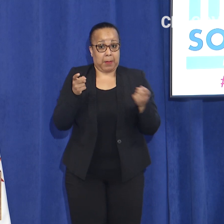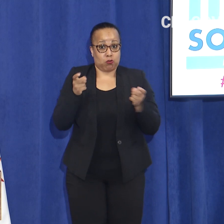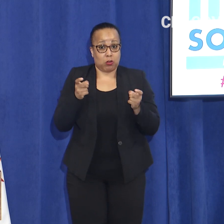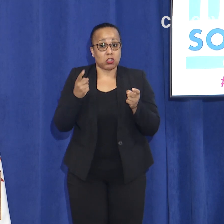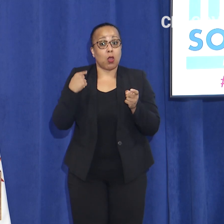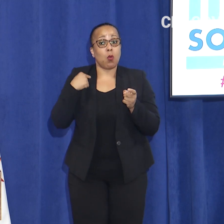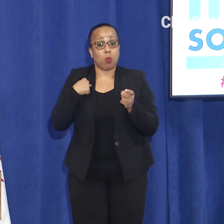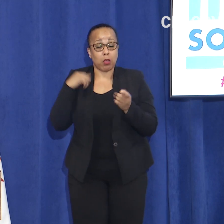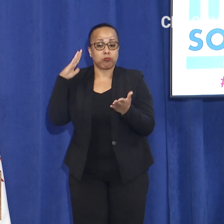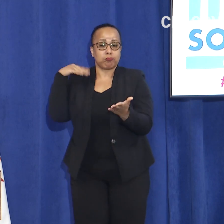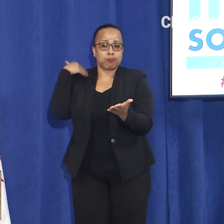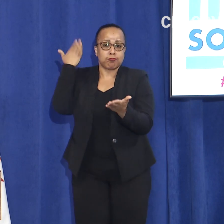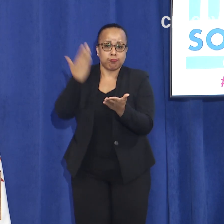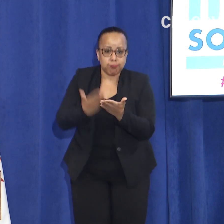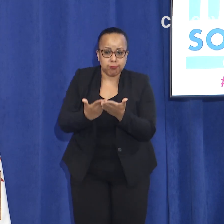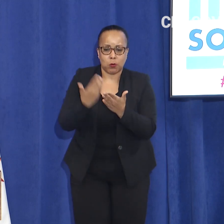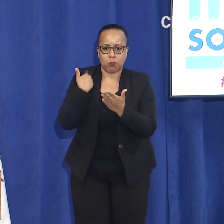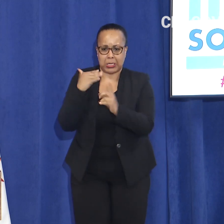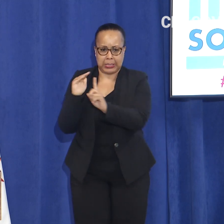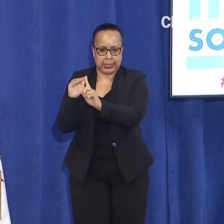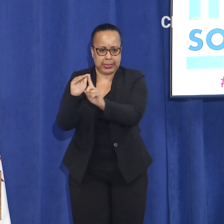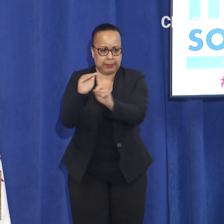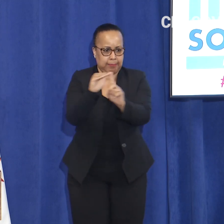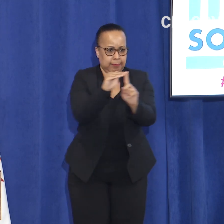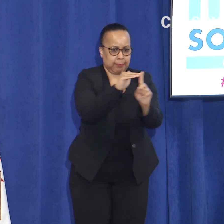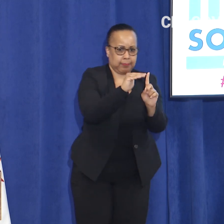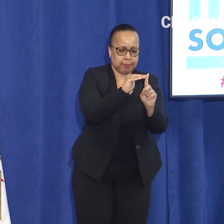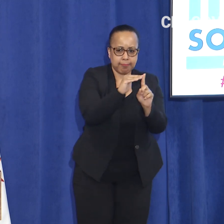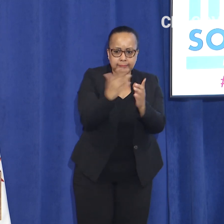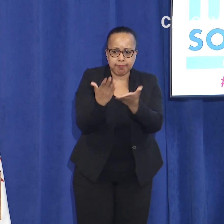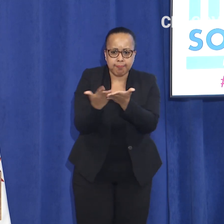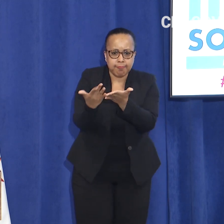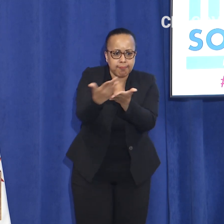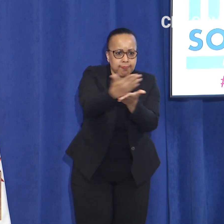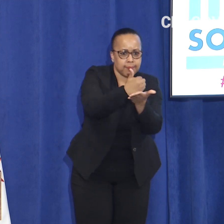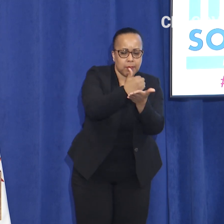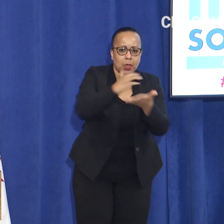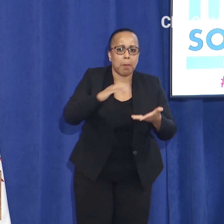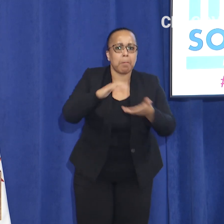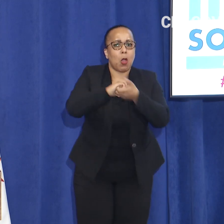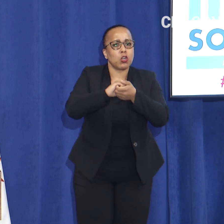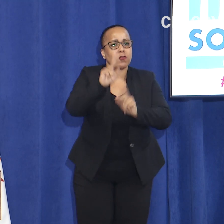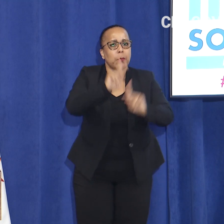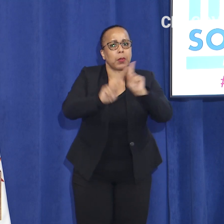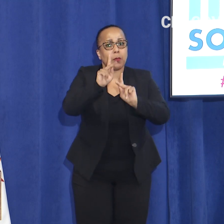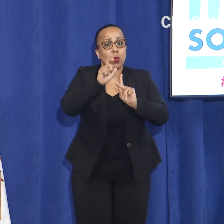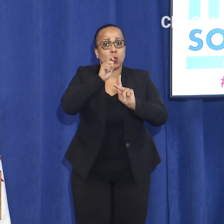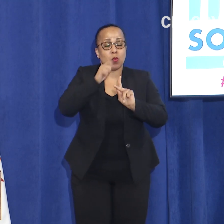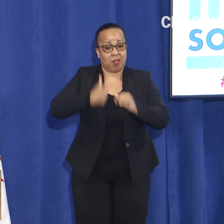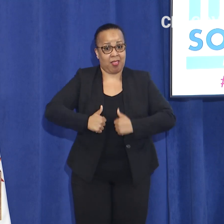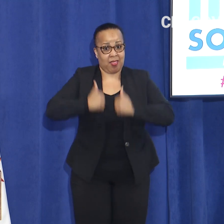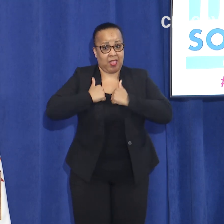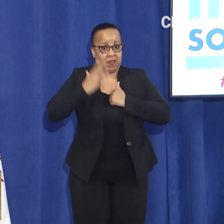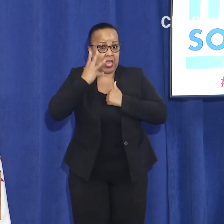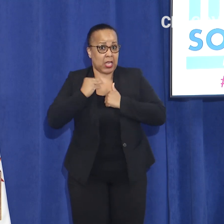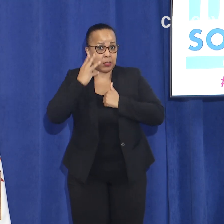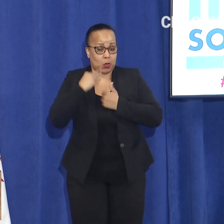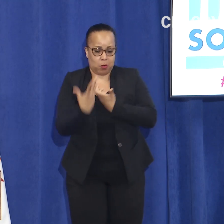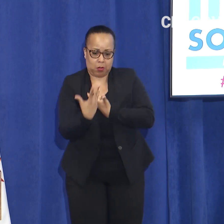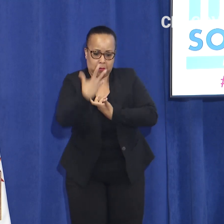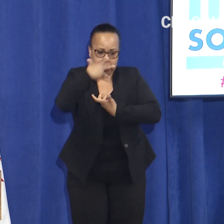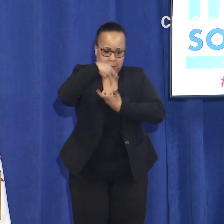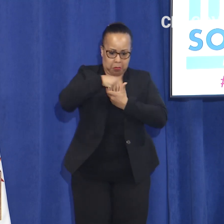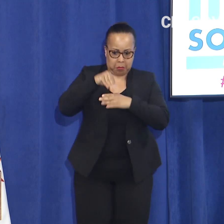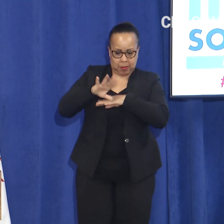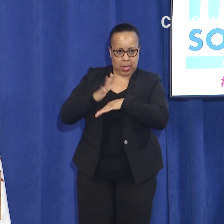go out, we solicit the input and the partnership of people whose lived experience must inform